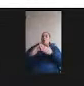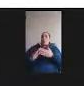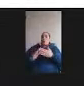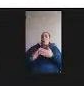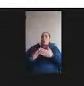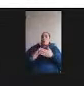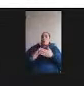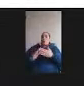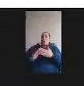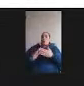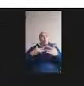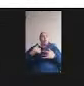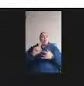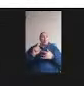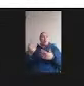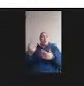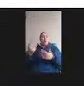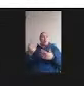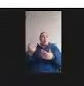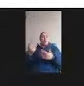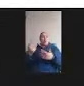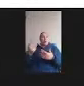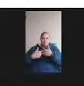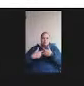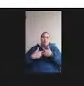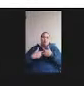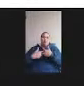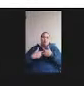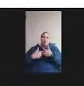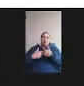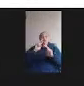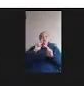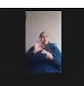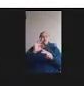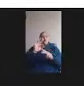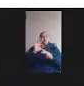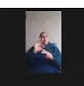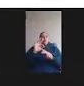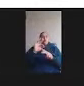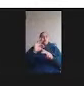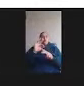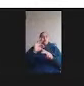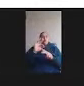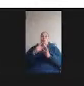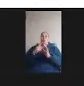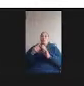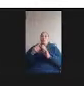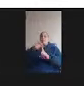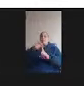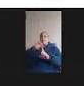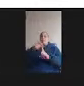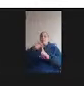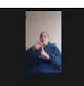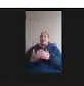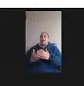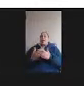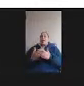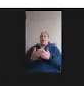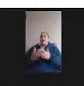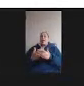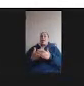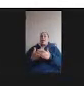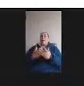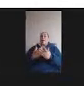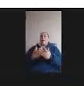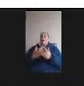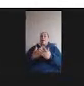concerns. I mean, my view always is, if it's important for somebody to raise it, it's important for us to action it.